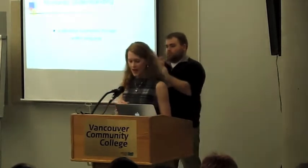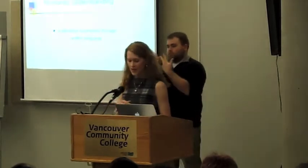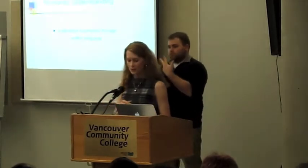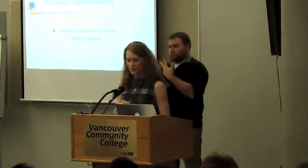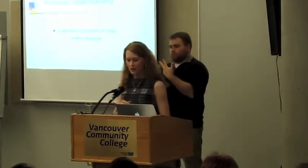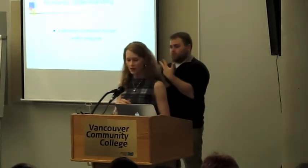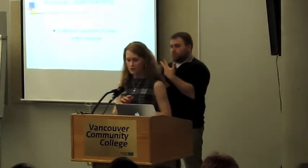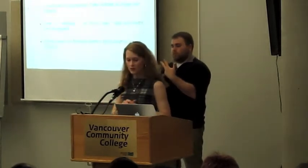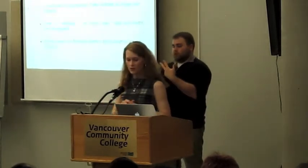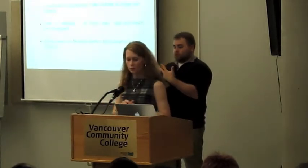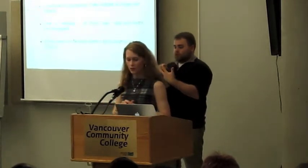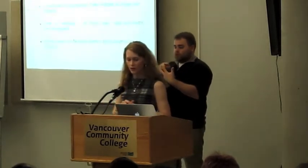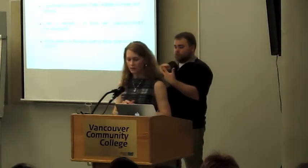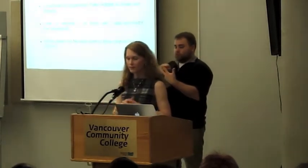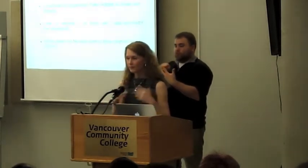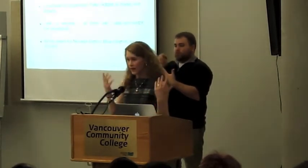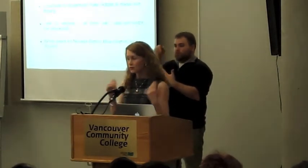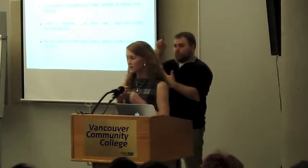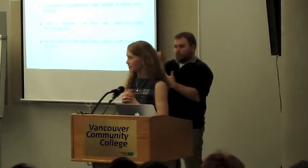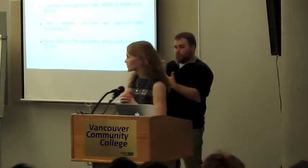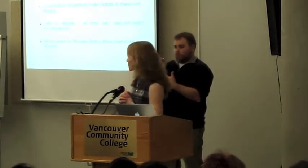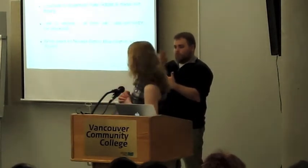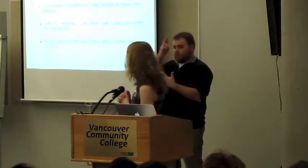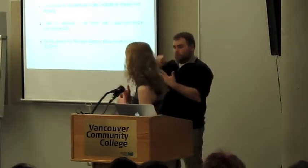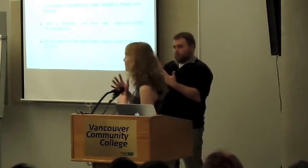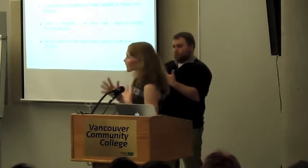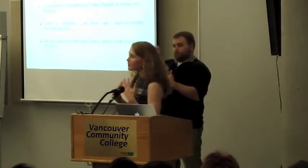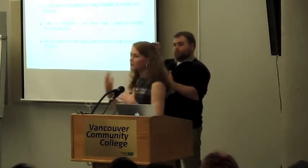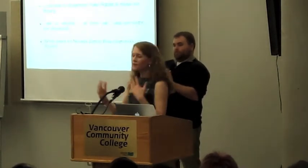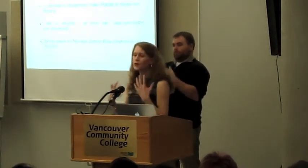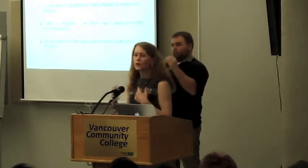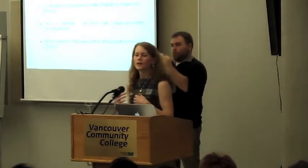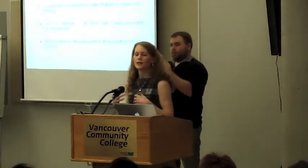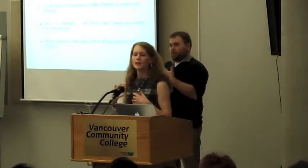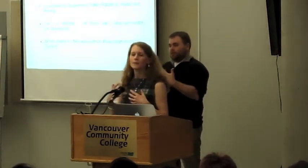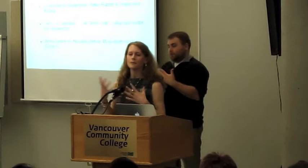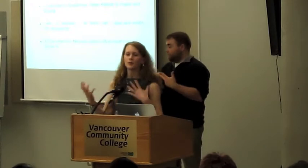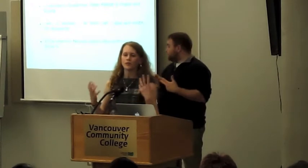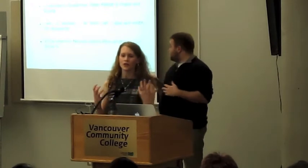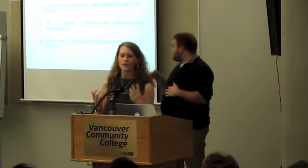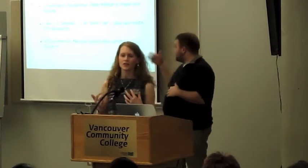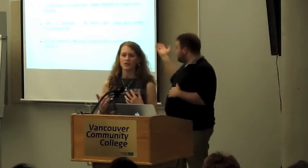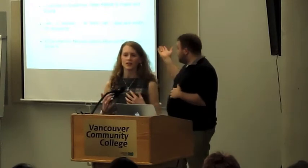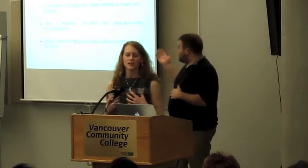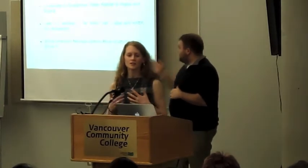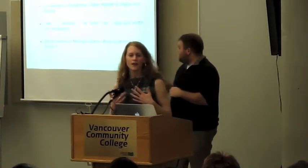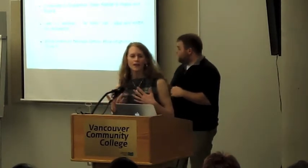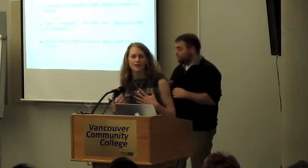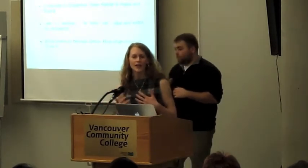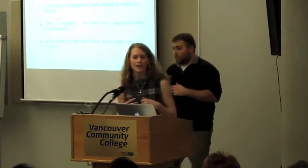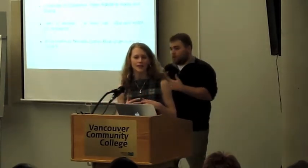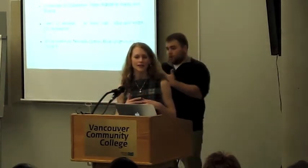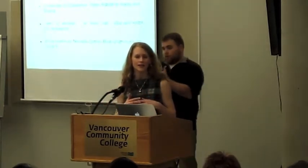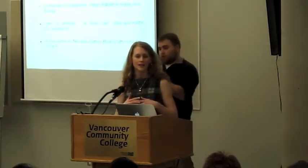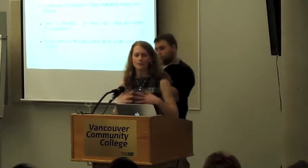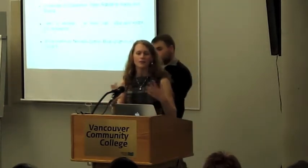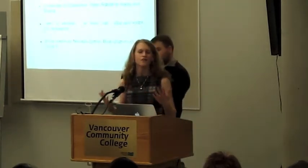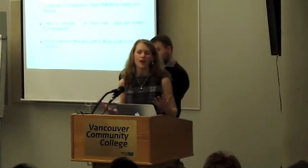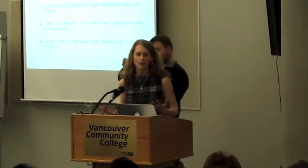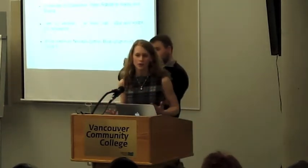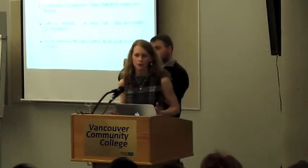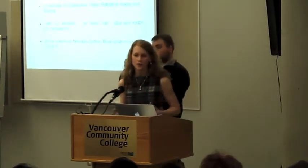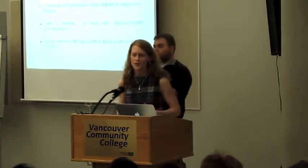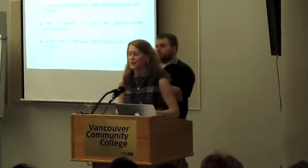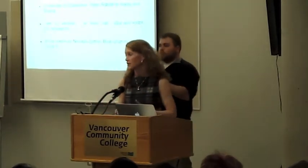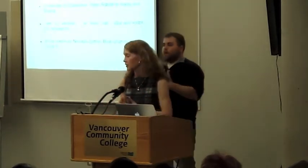language as we also explore a new set of tools. Very quickly, a little bit about the transition. It's very unlikely that a